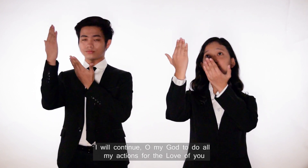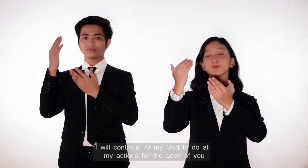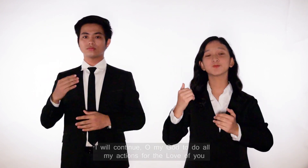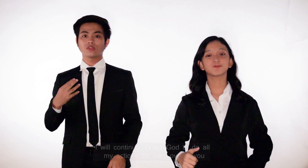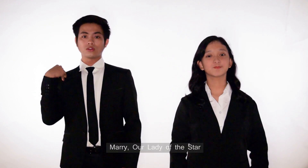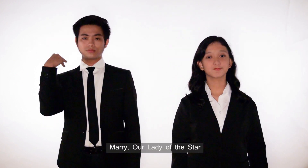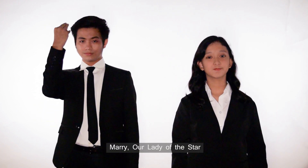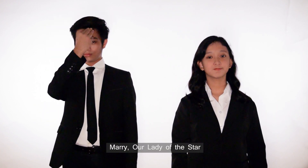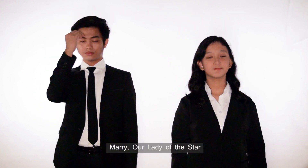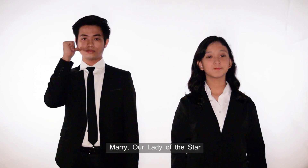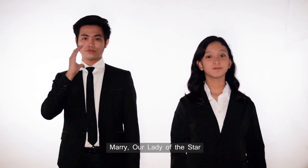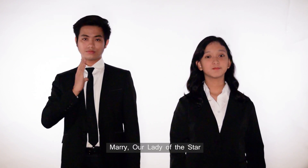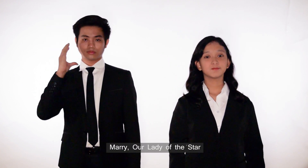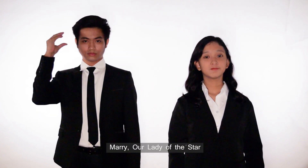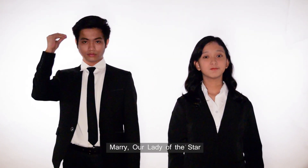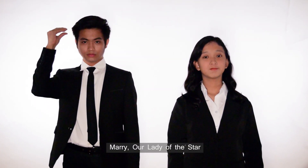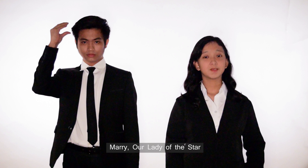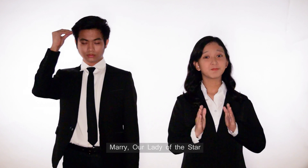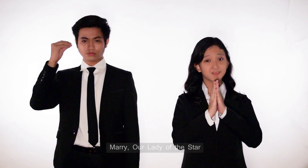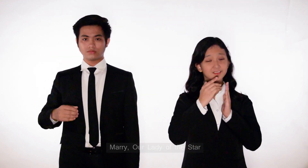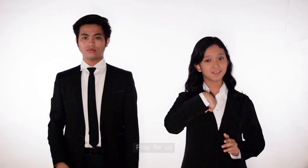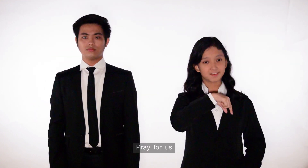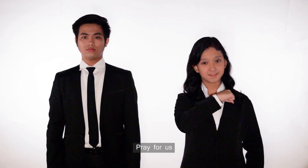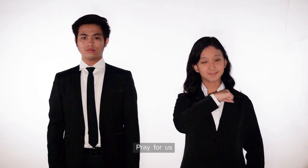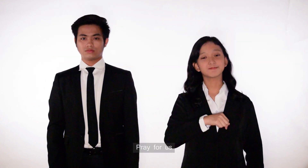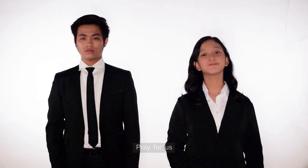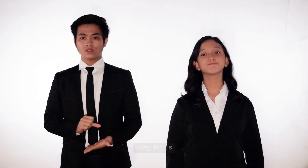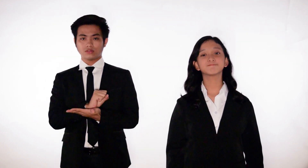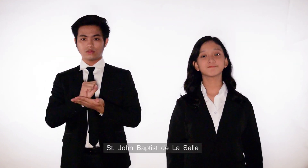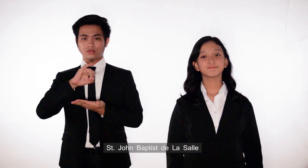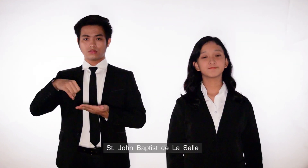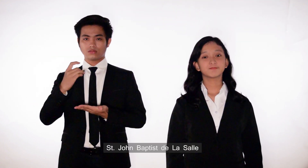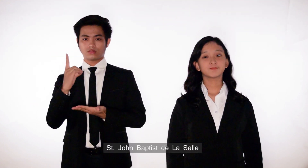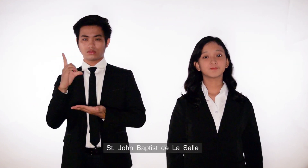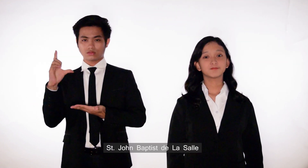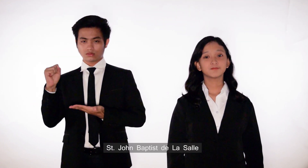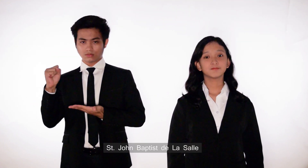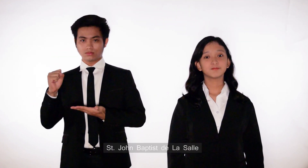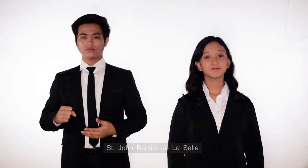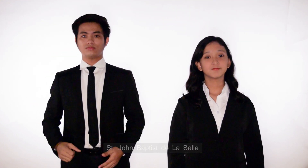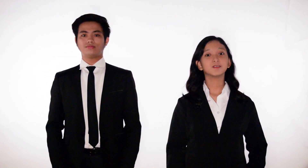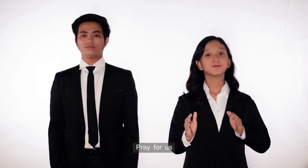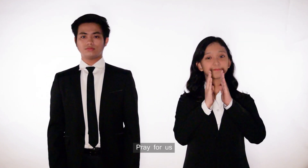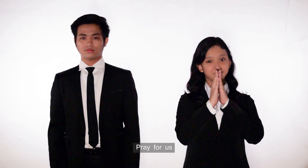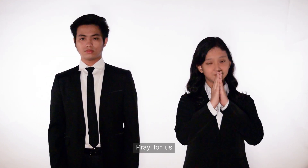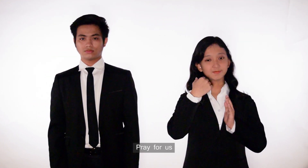you. Mary, Our Lady of the Star. Pray for us. Saint John Baptist de La